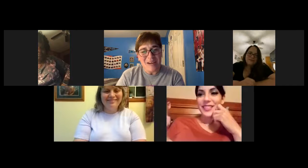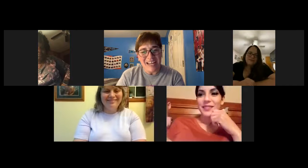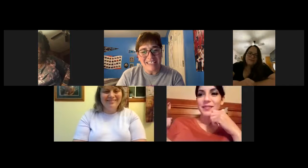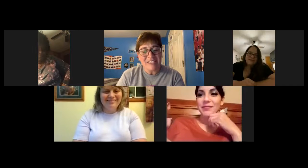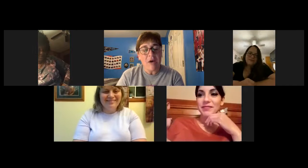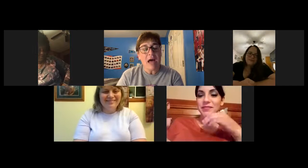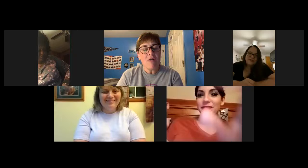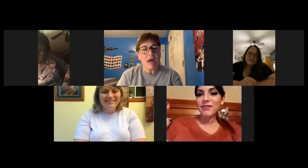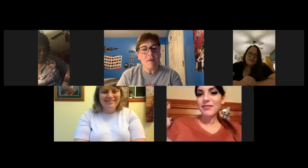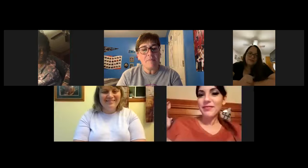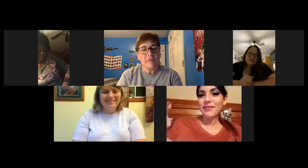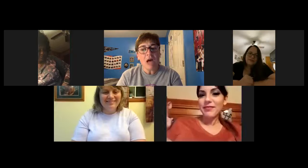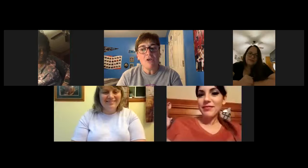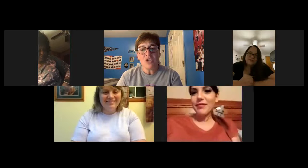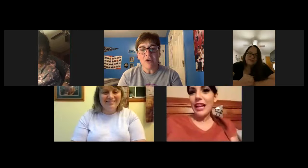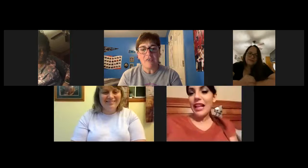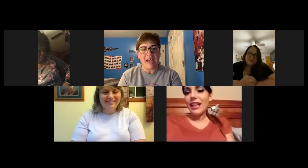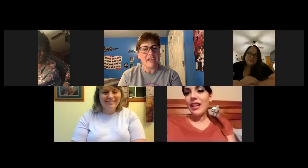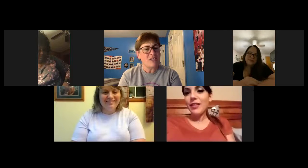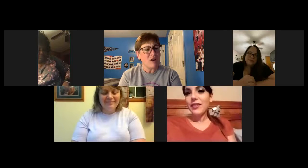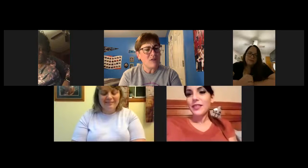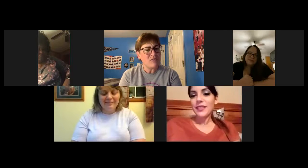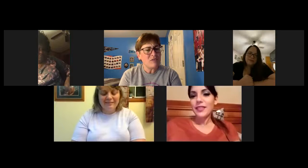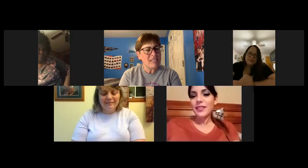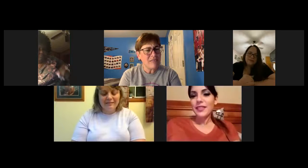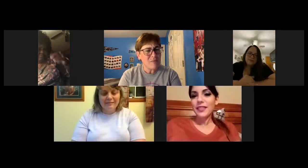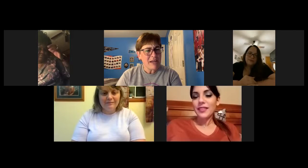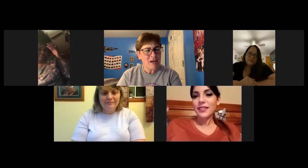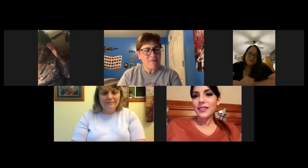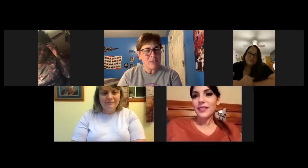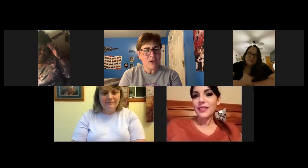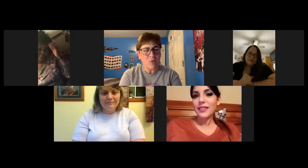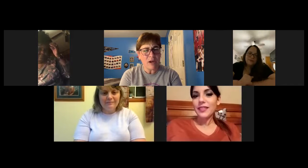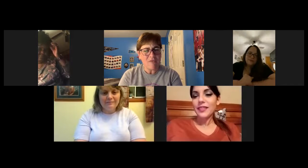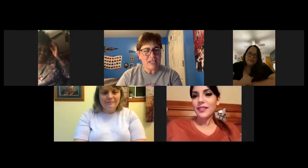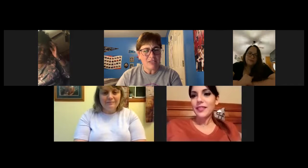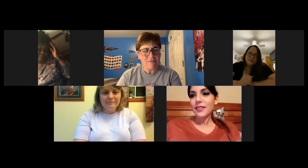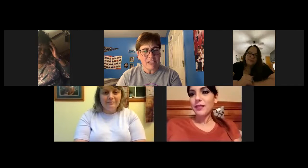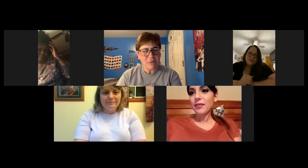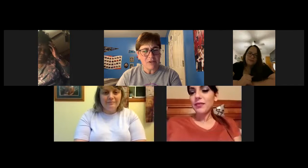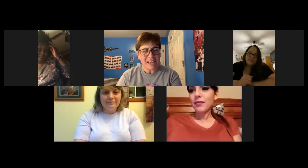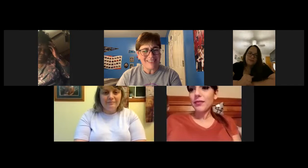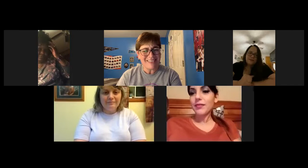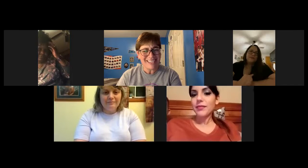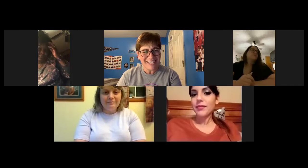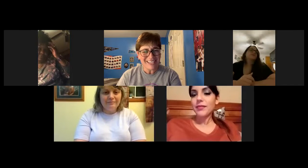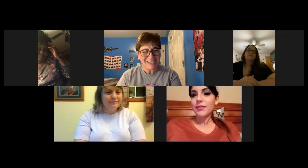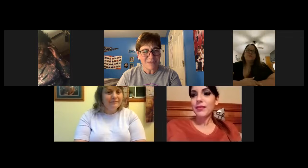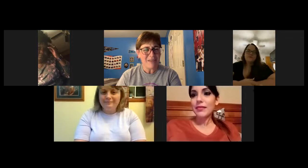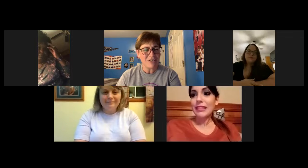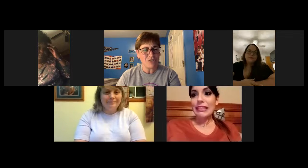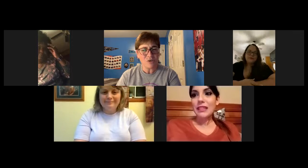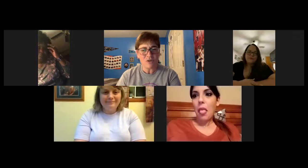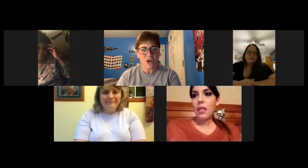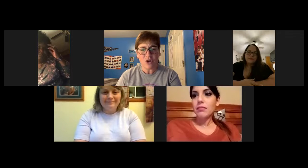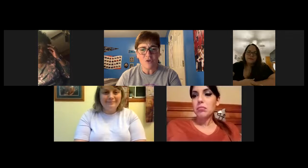All right. So I'll share that. Is everybody on Facebook? Are we all friends on Facebook? I think, but I'm